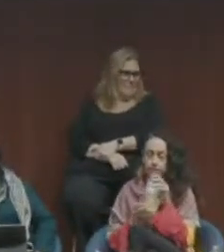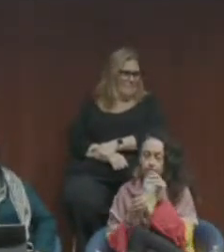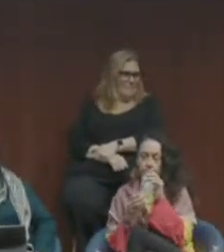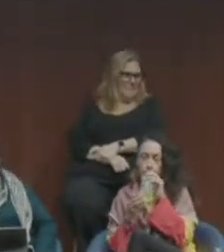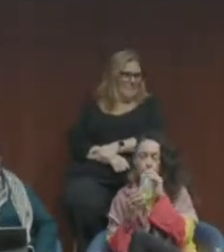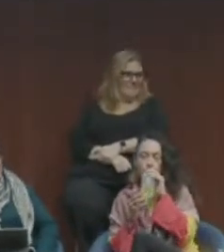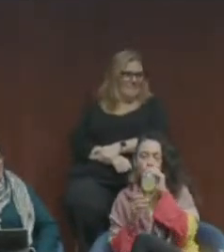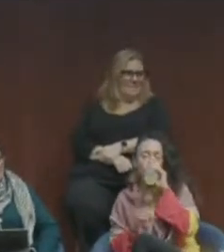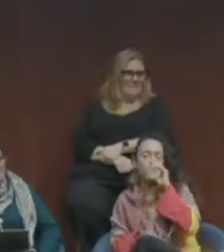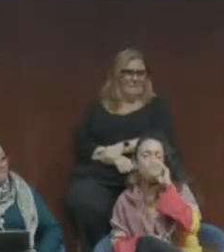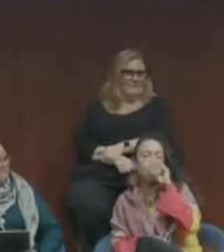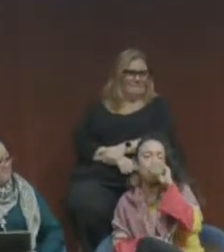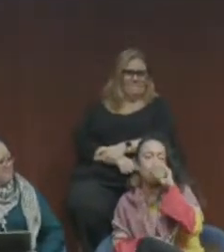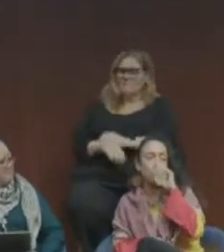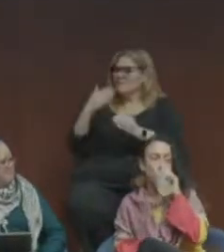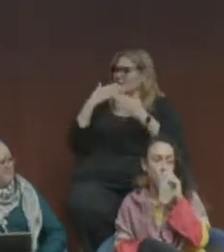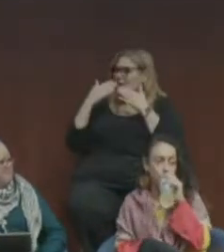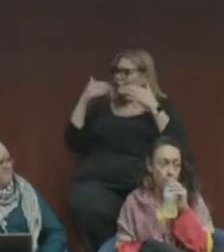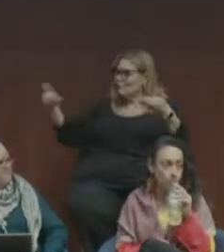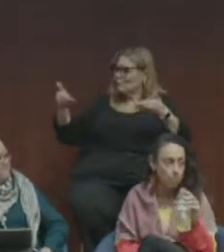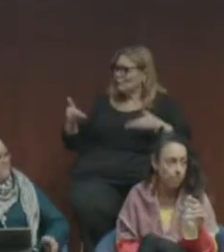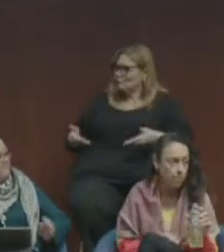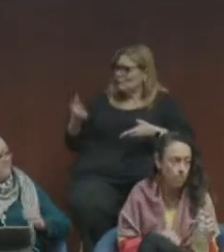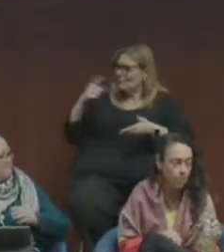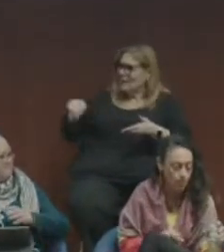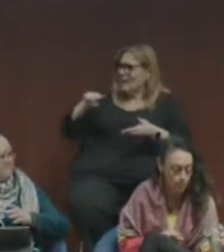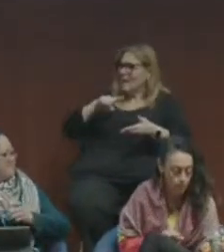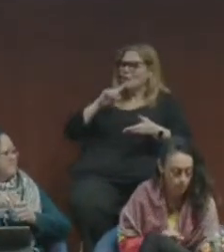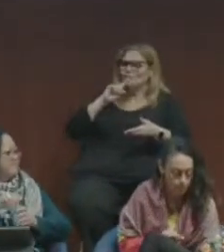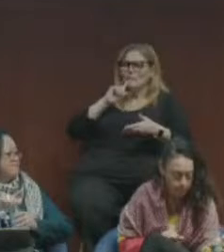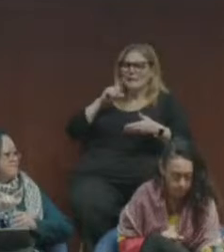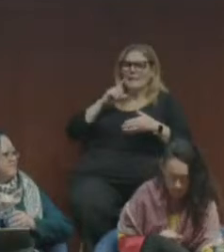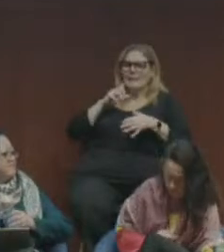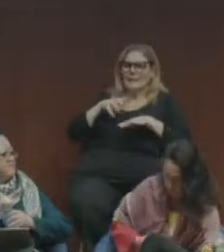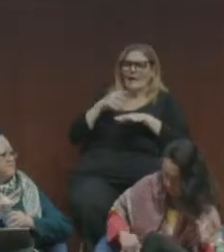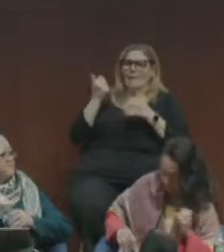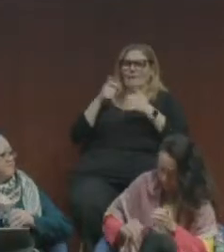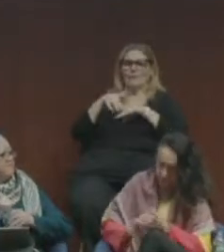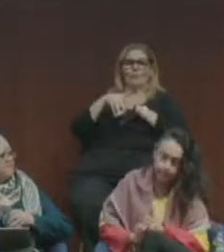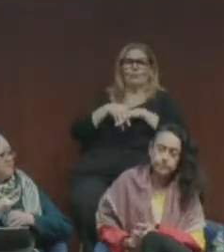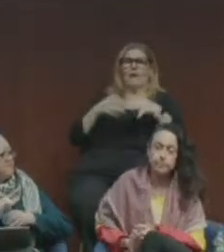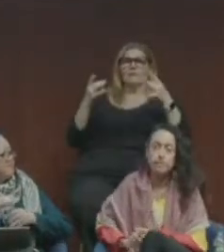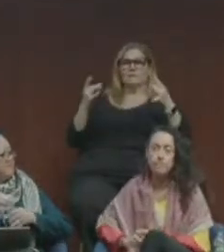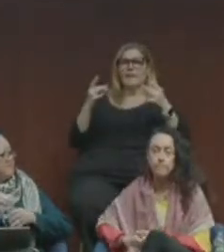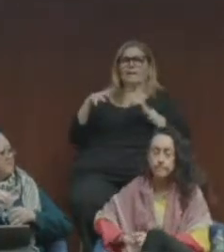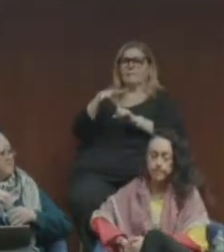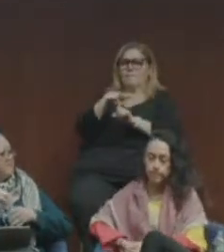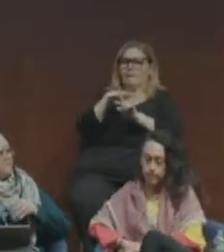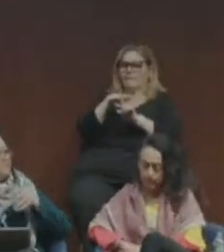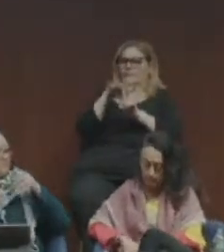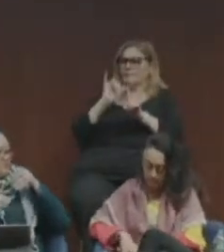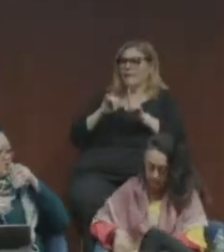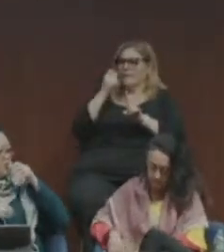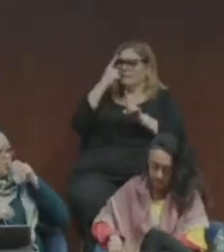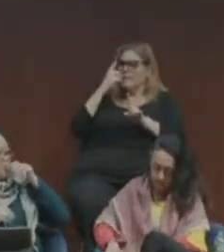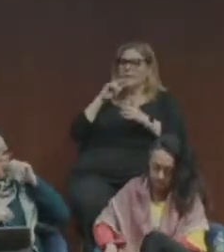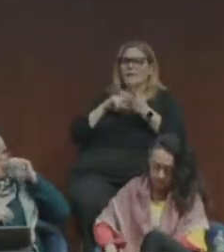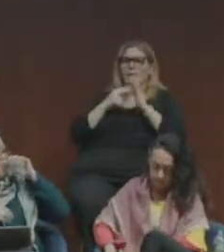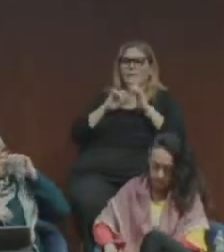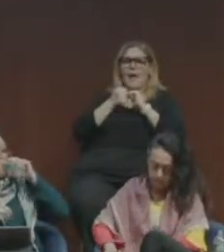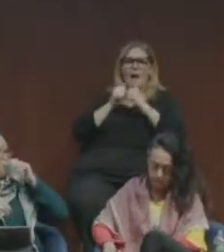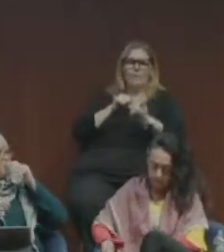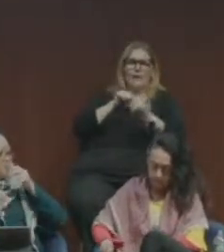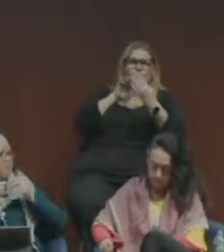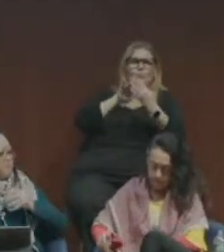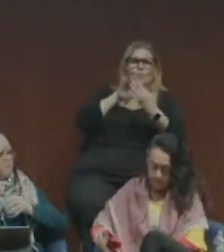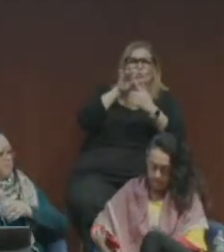Thank you, everybody, for introducing us to really grounding ourselves in context, right? That are how we approach